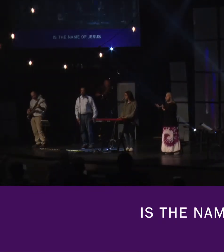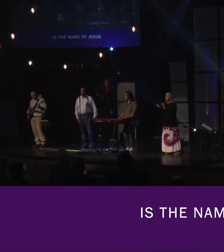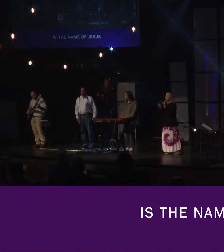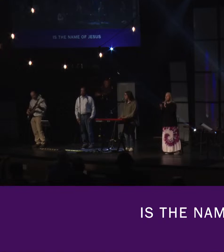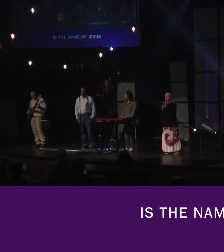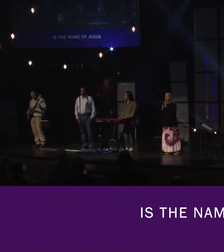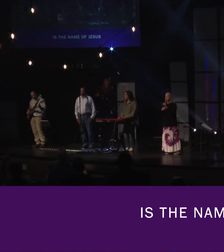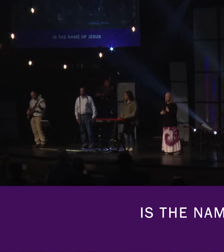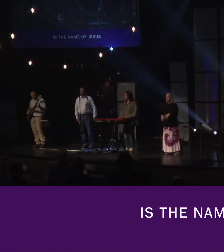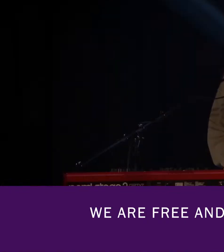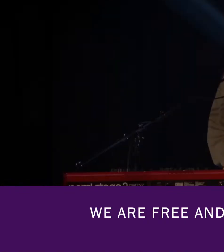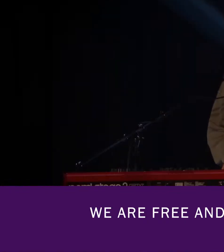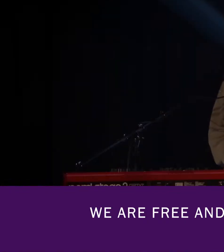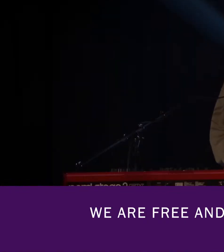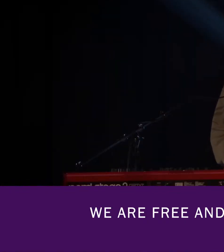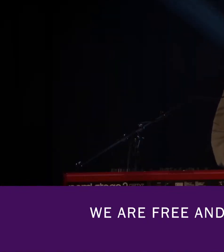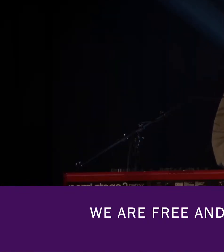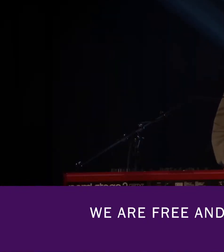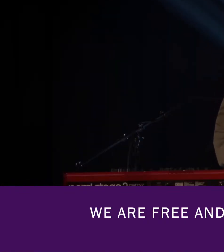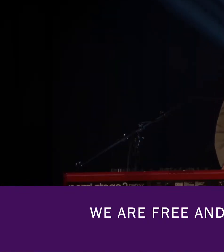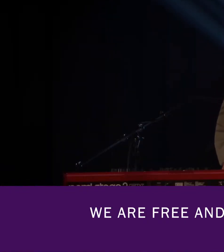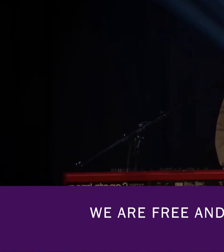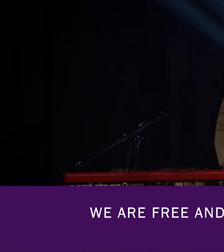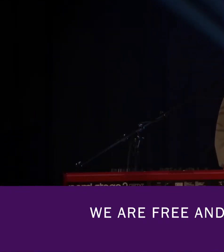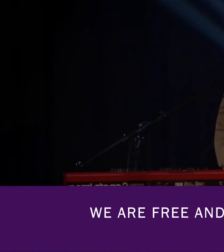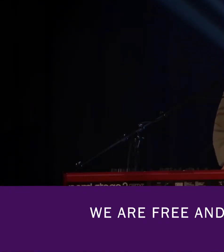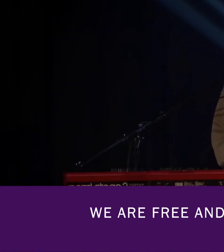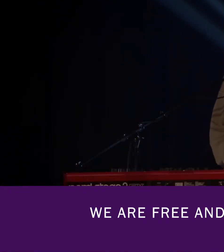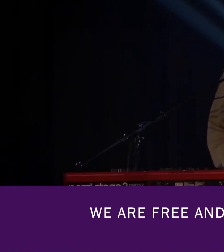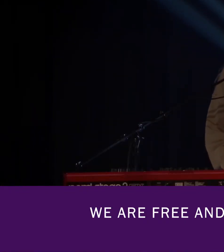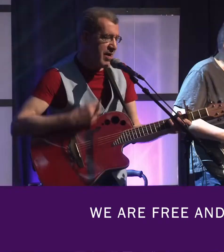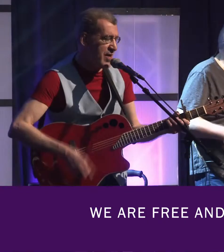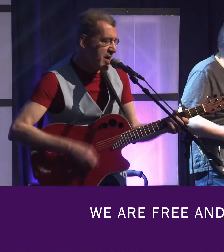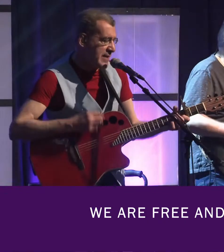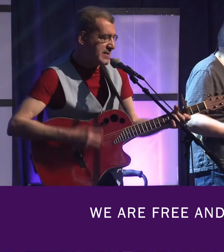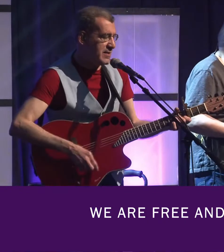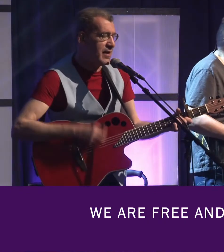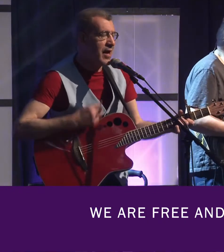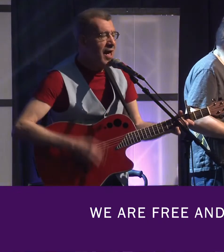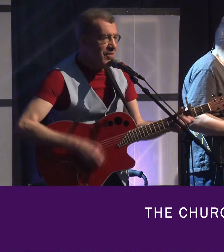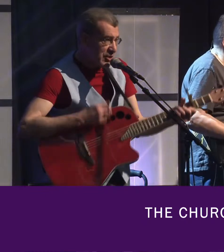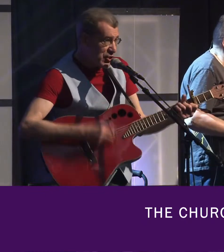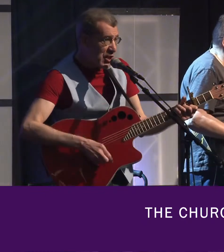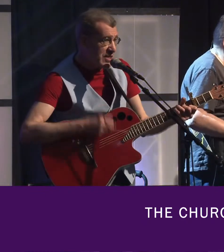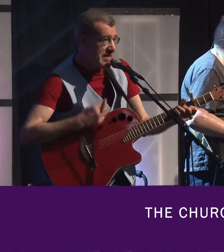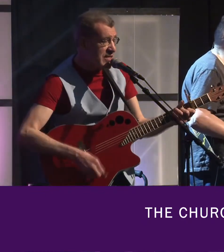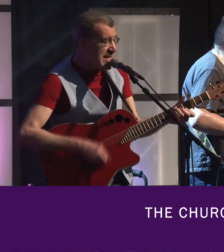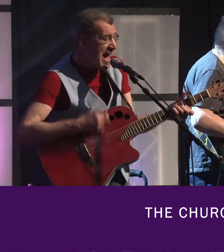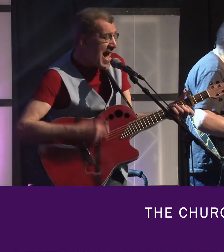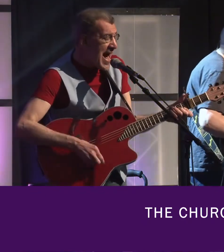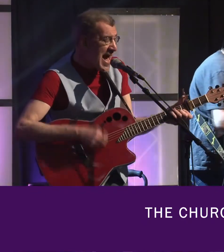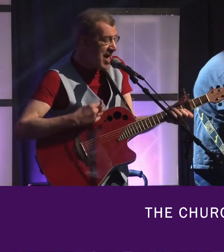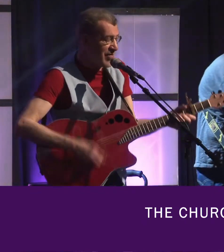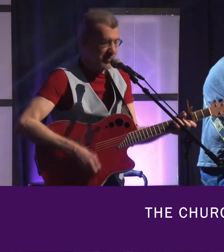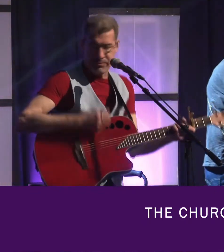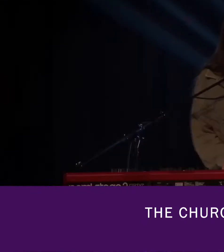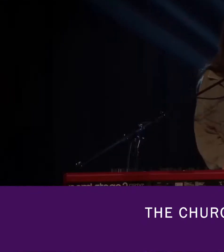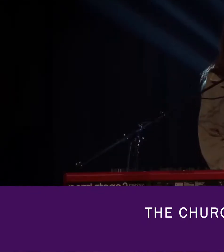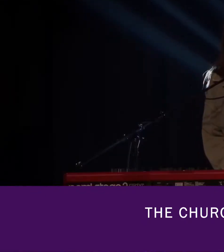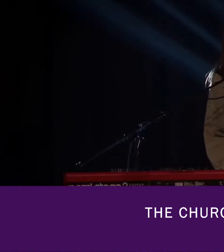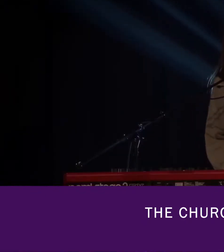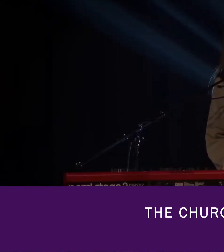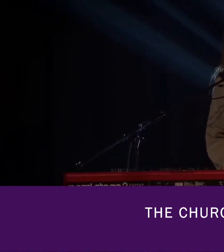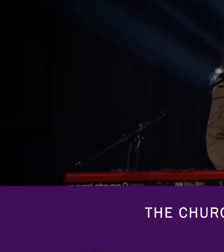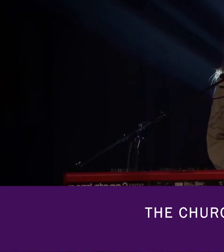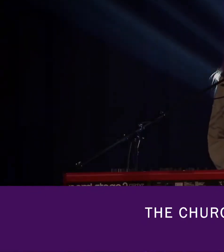of Jesus. We are free and you are with us. The church is alive.